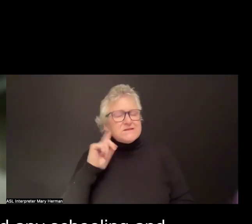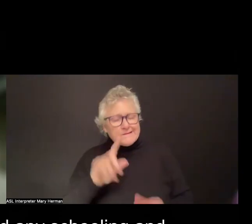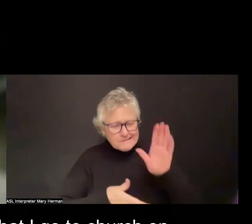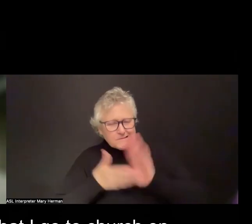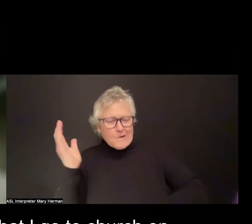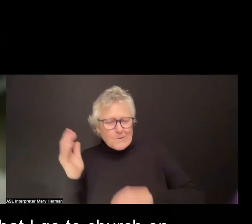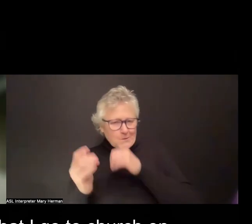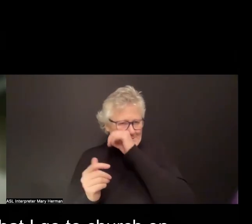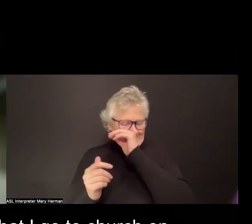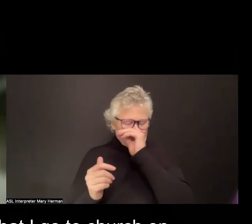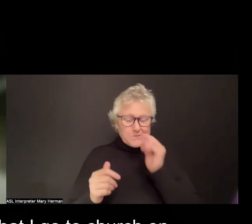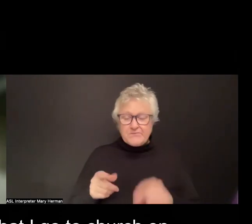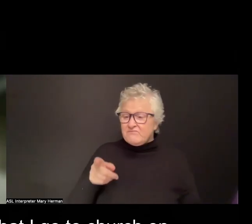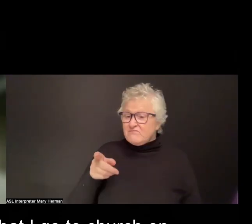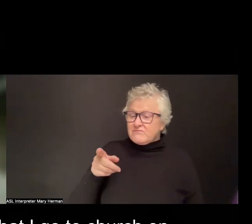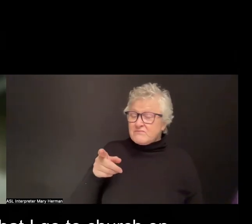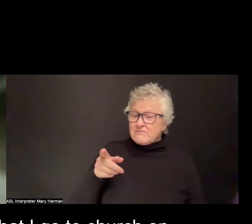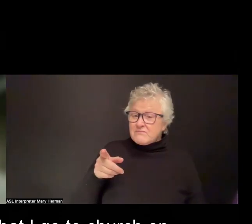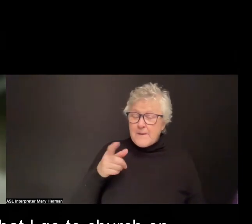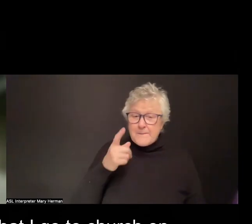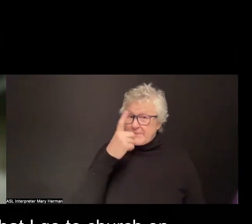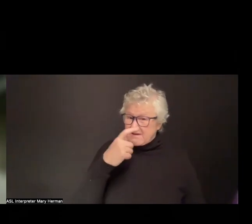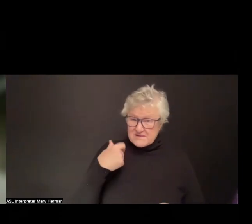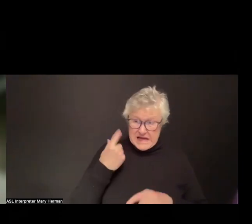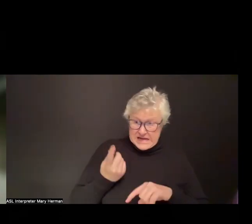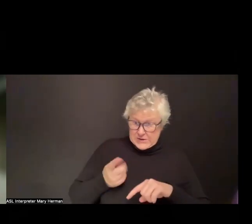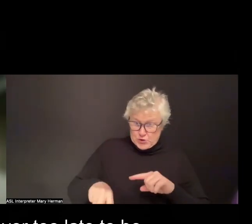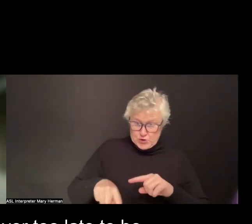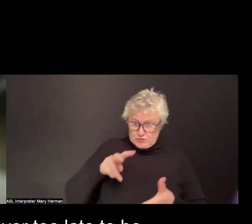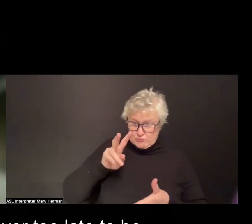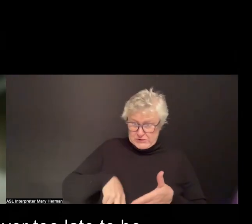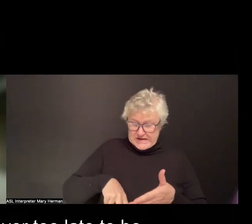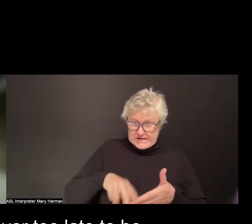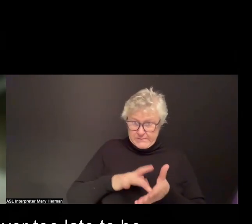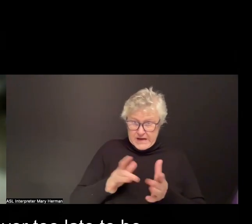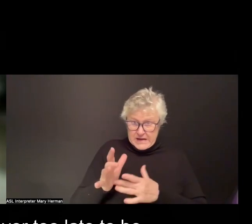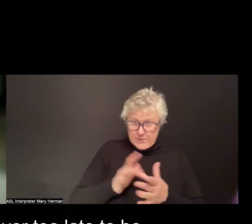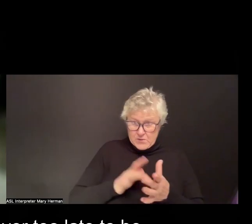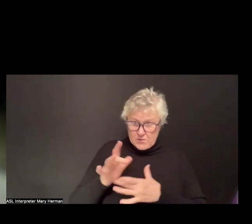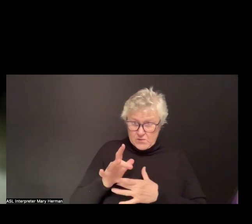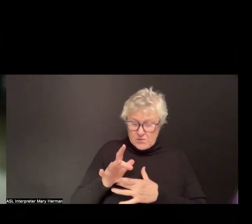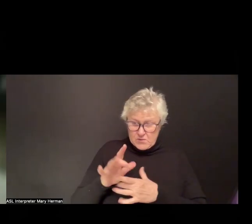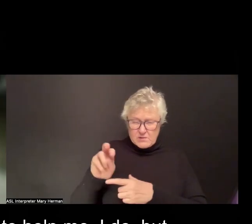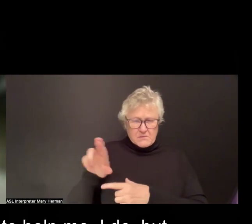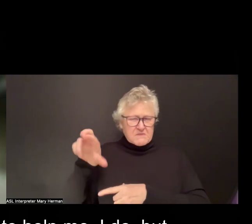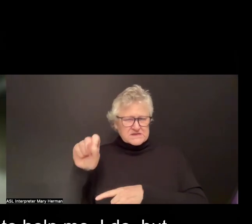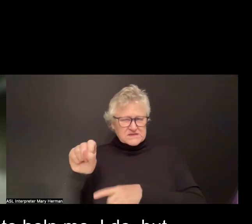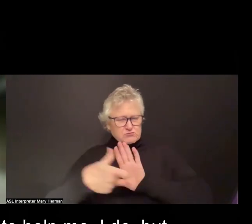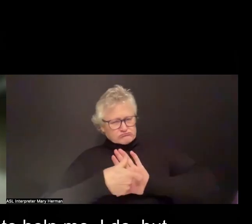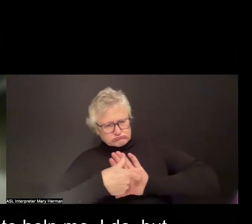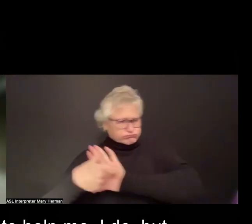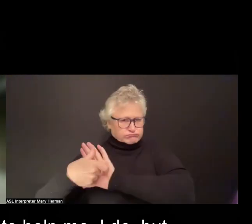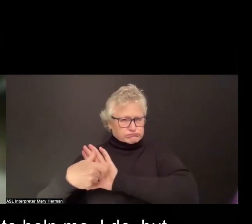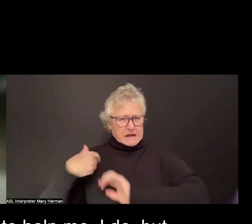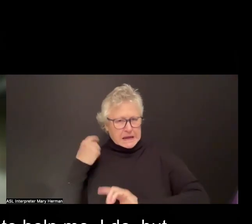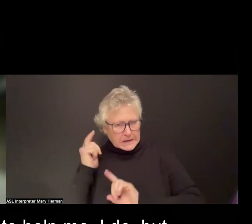Bible, Mrs. Tomlinson insists that I go to church on the Sabbath and hear the word. She says it's never too late to be redeemed. I know she means to